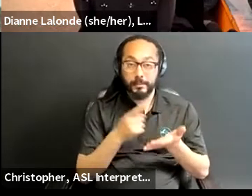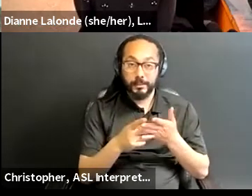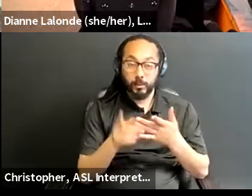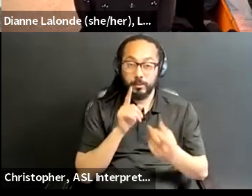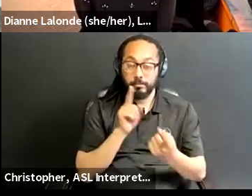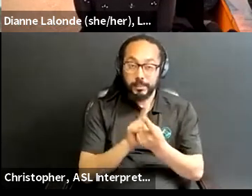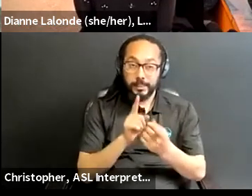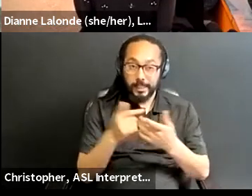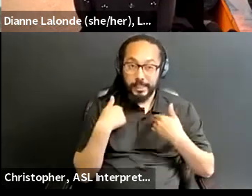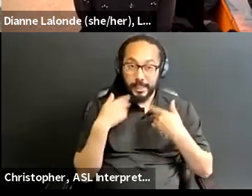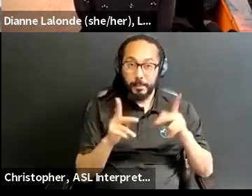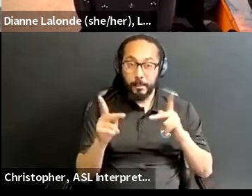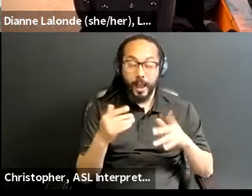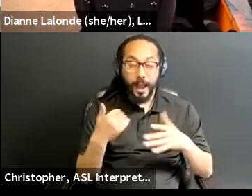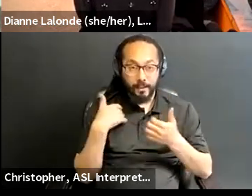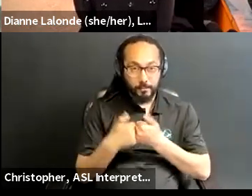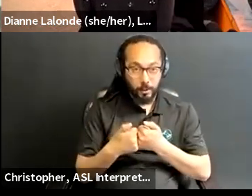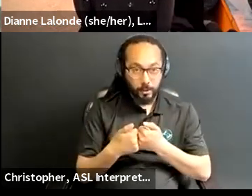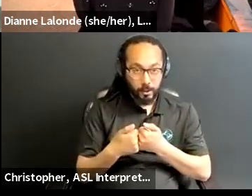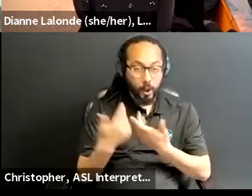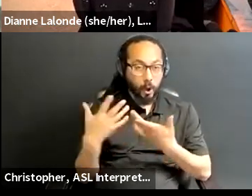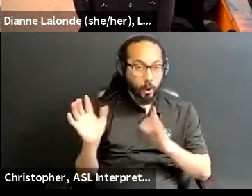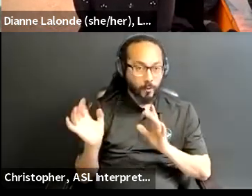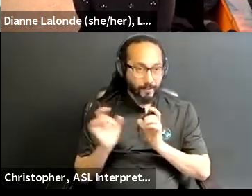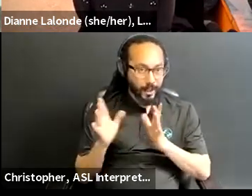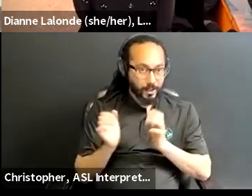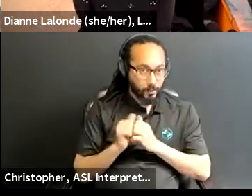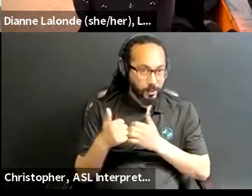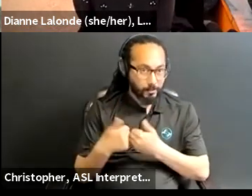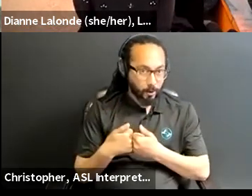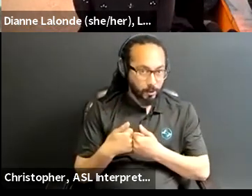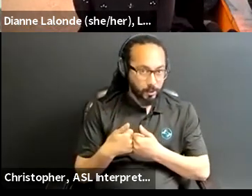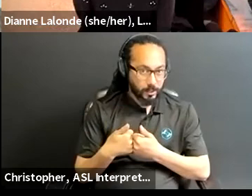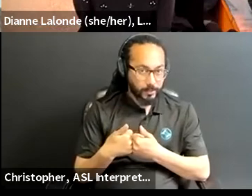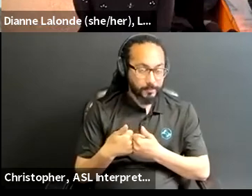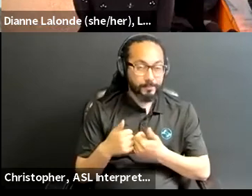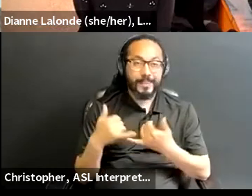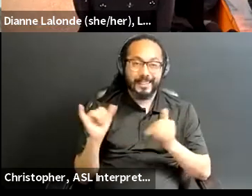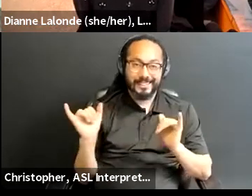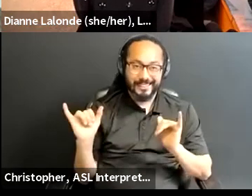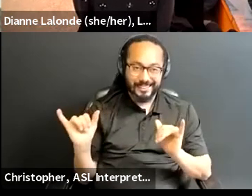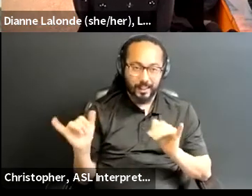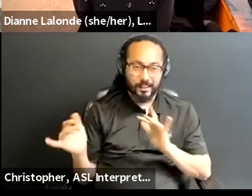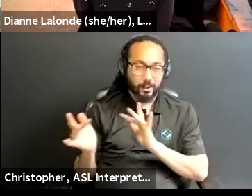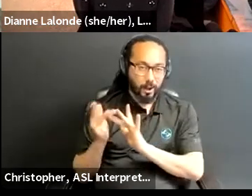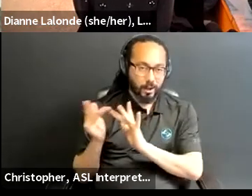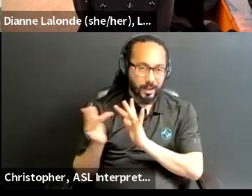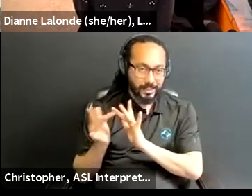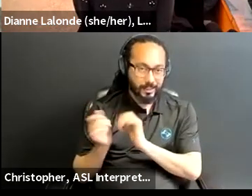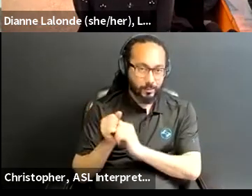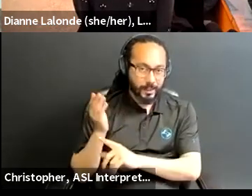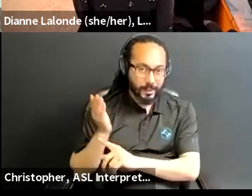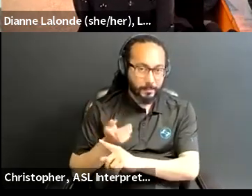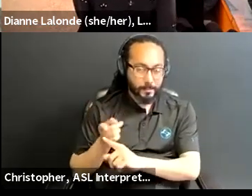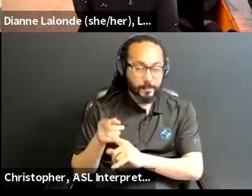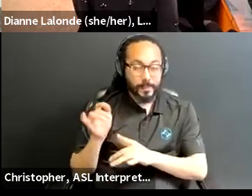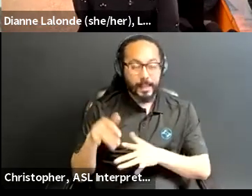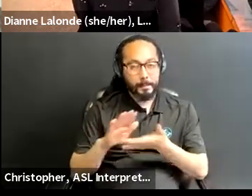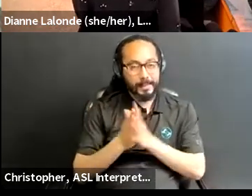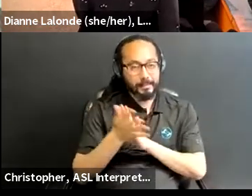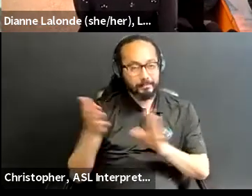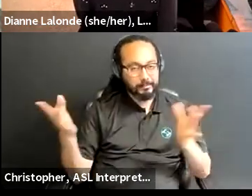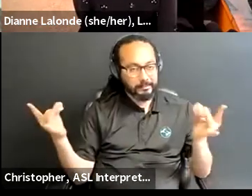program have partners that they've been violent with now, and they're still having contact. And so that gets to be a very dicey